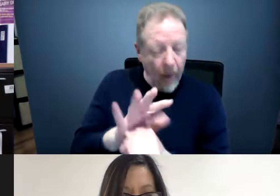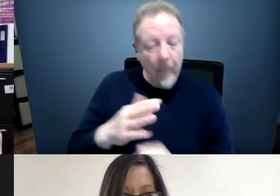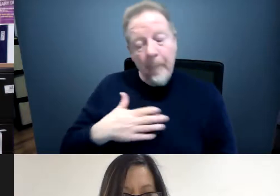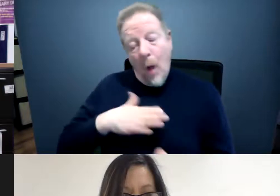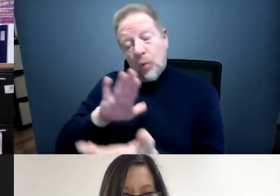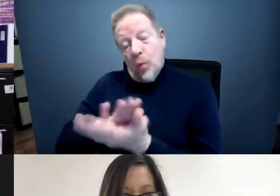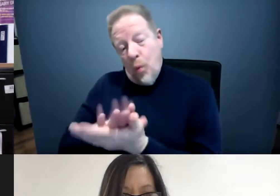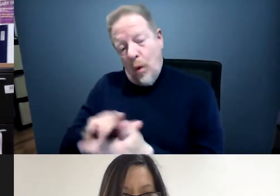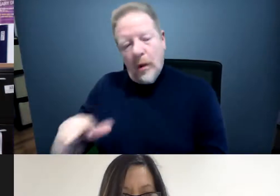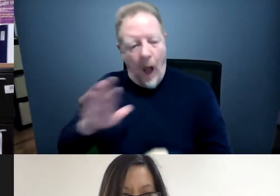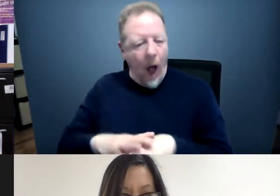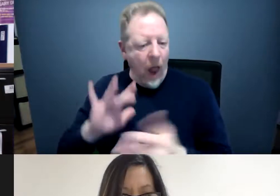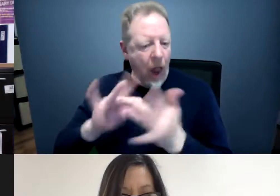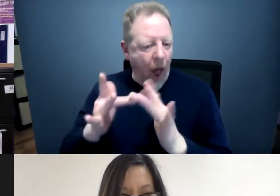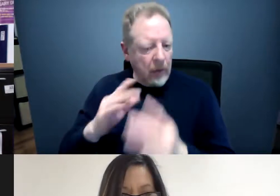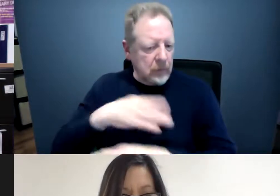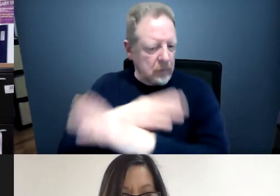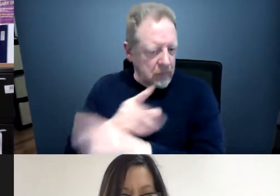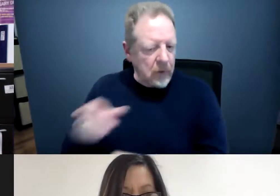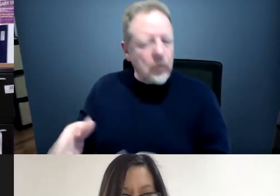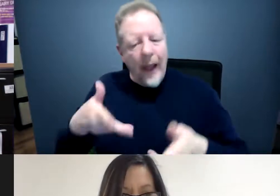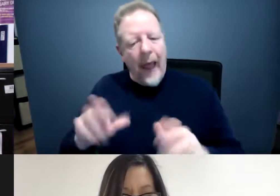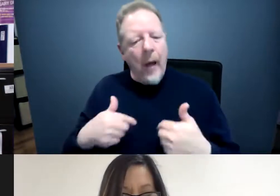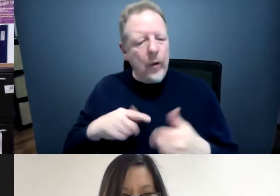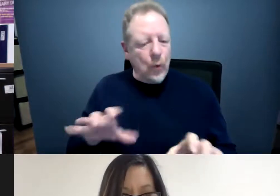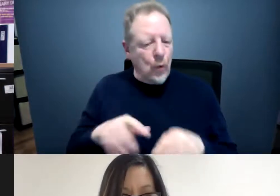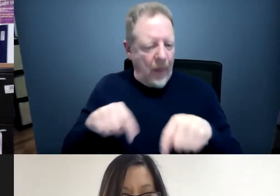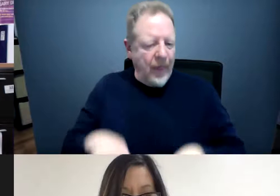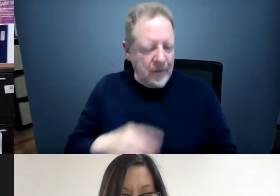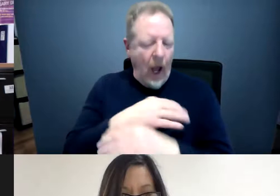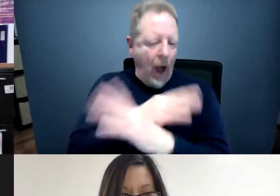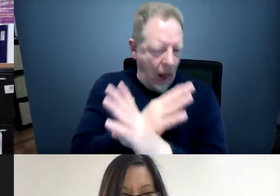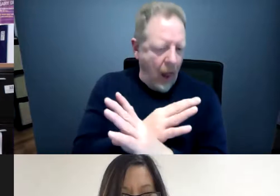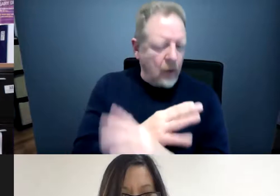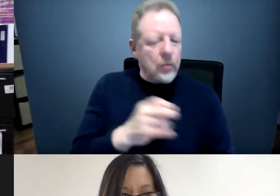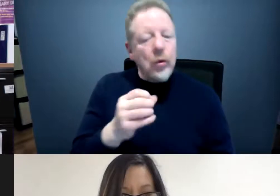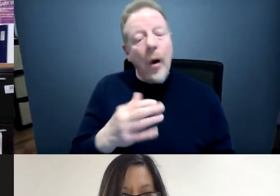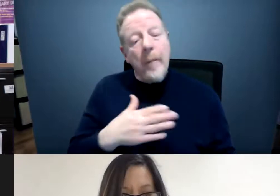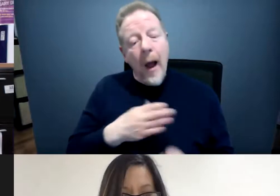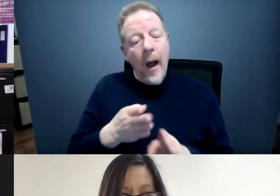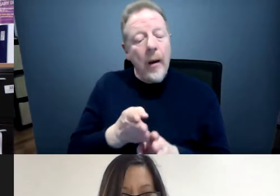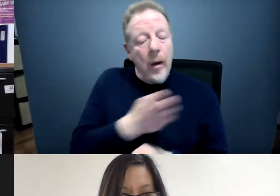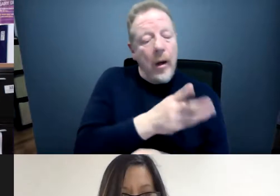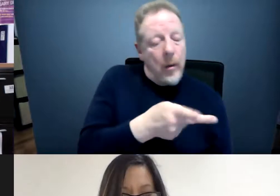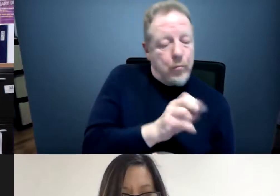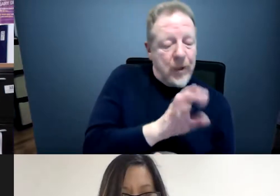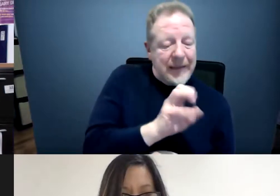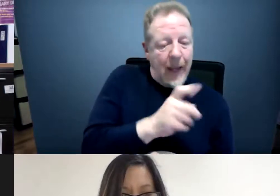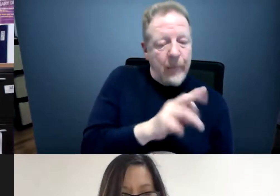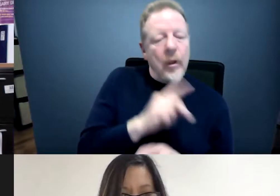online anyway, so they allowed me to do it this way. And so my preceptor is Linda Mendonça,